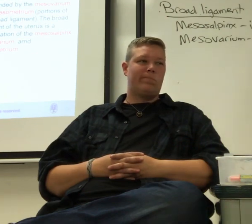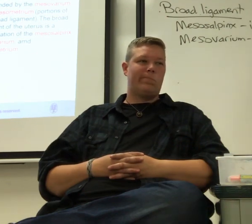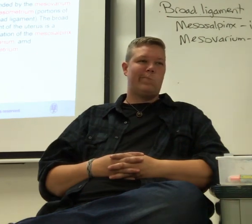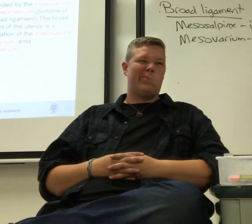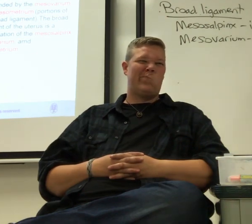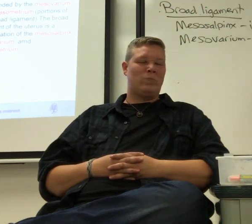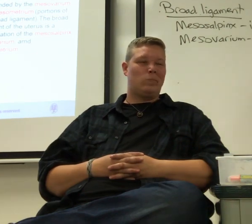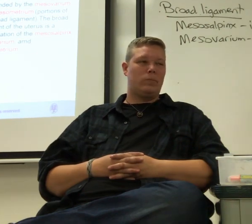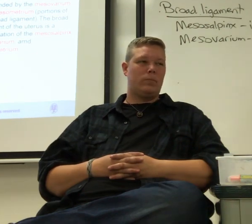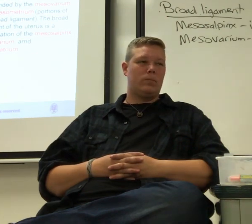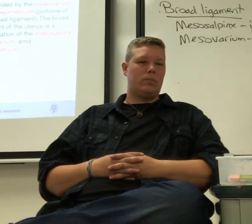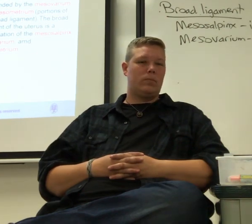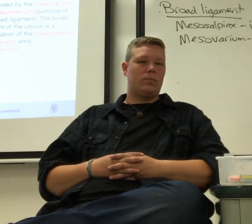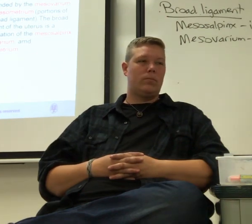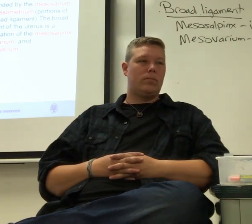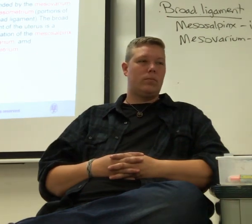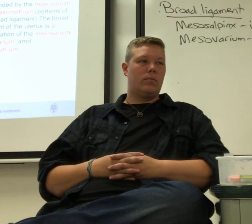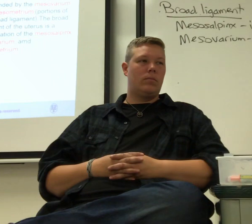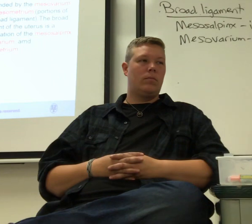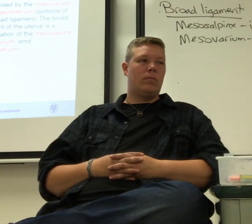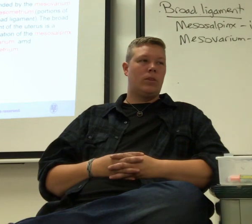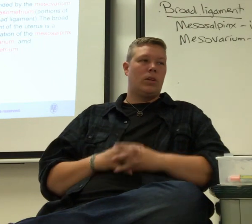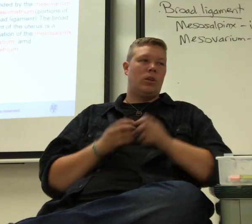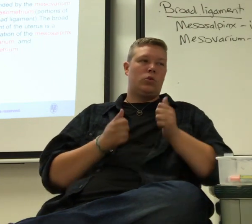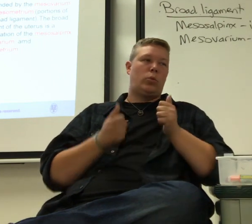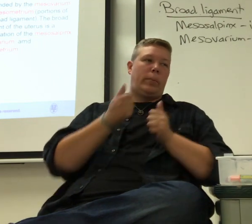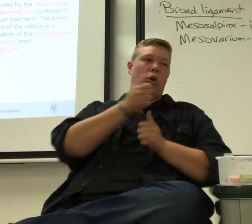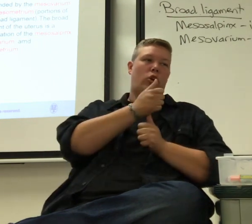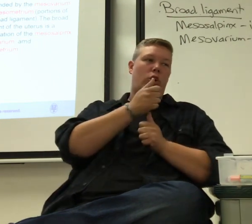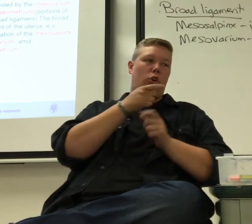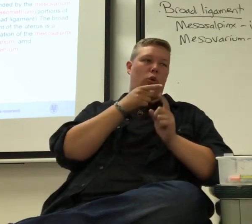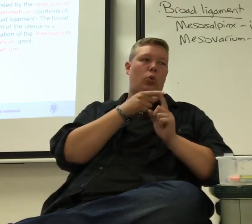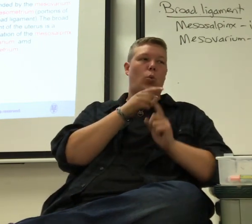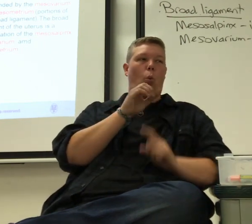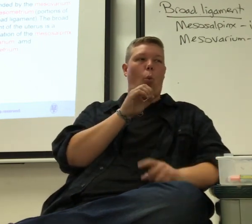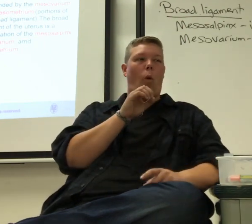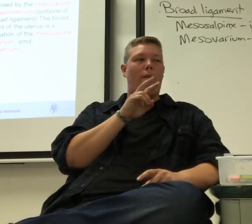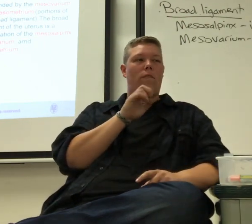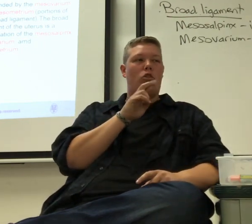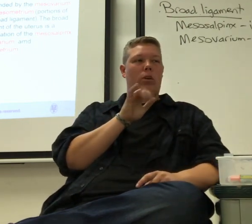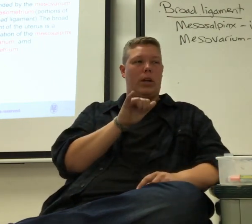Superior to ovary.